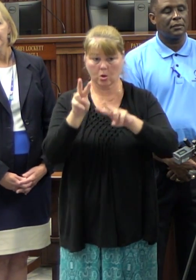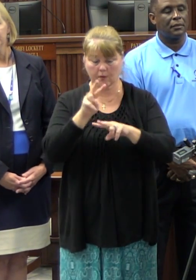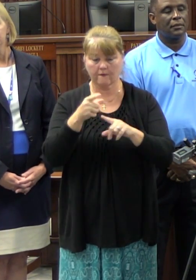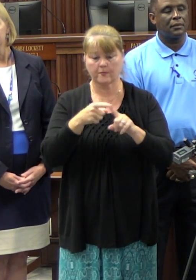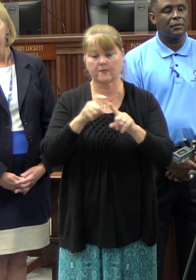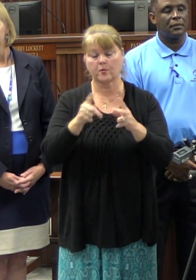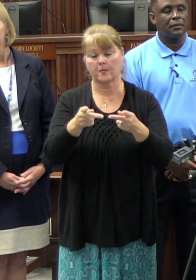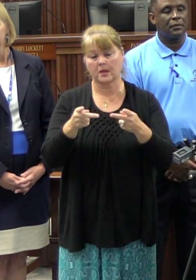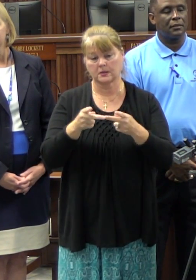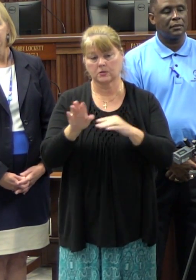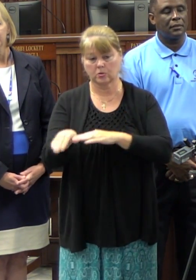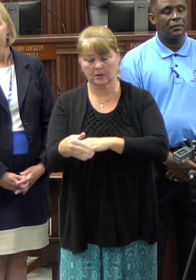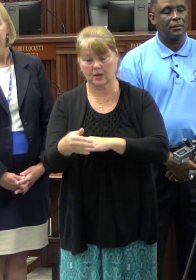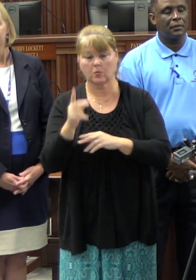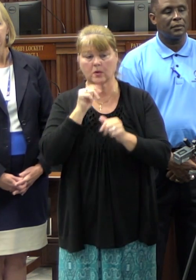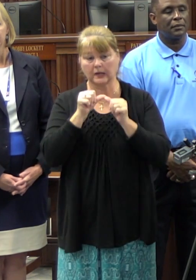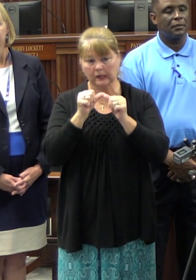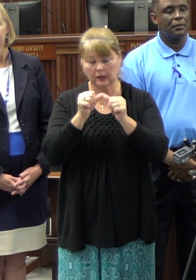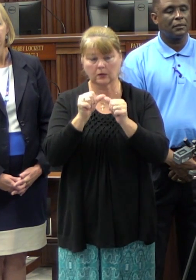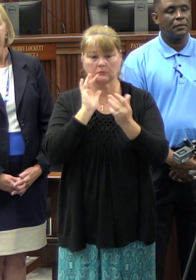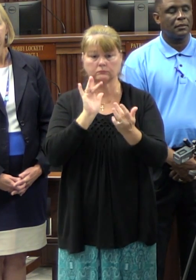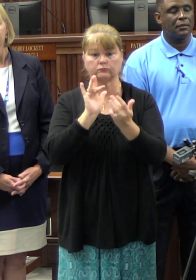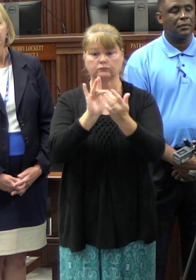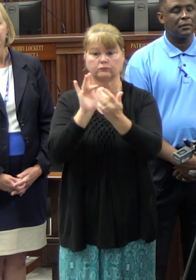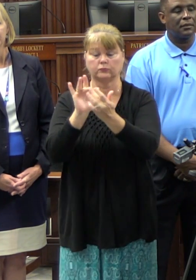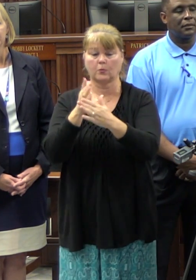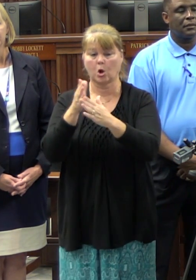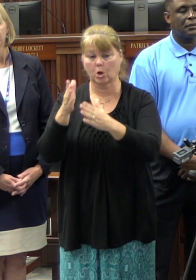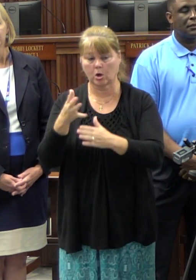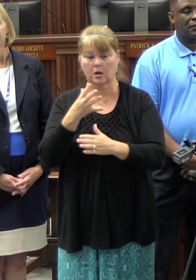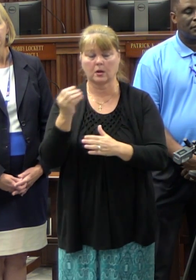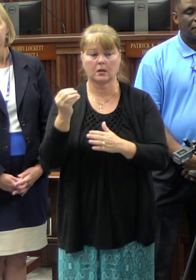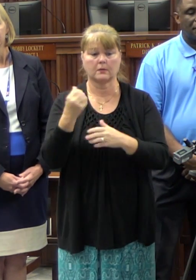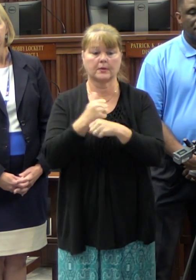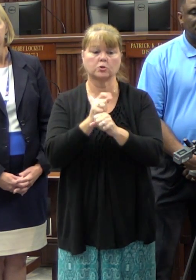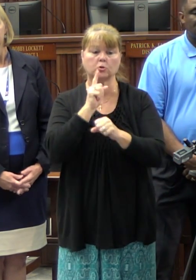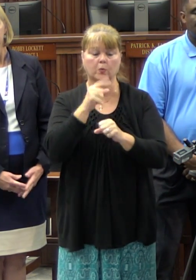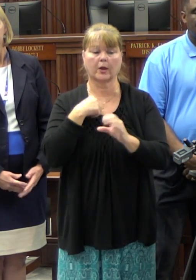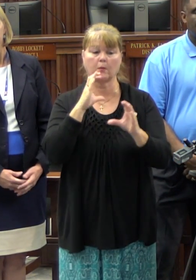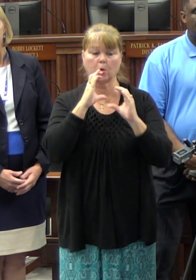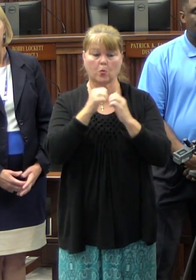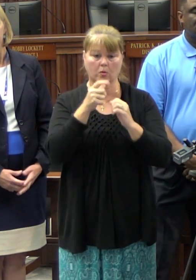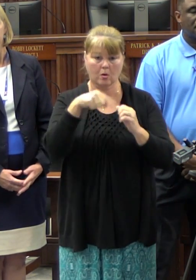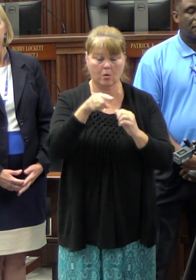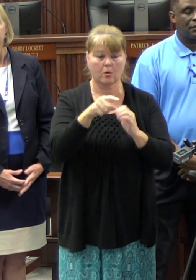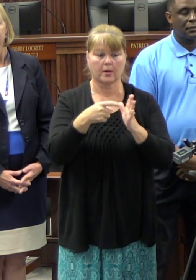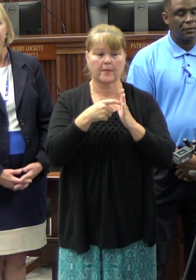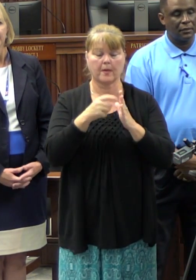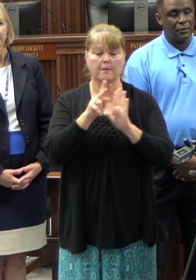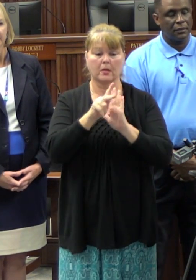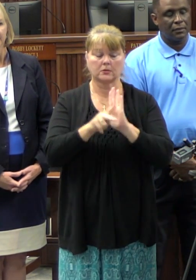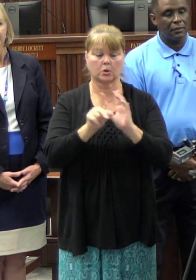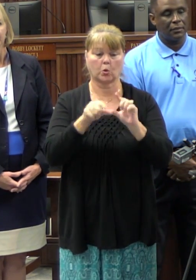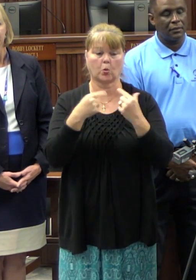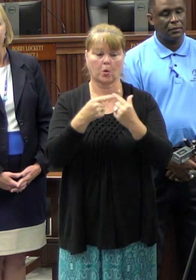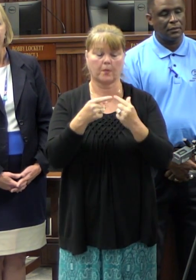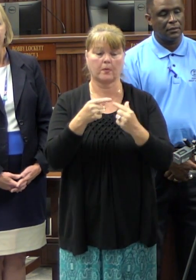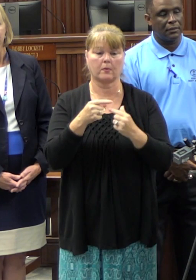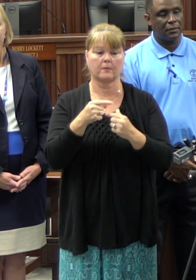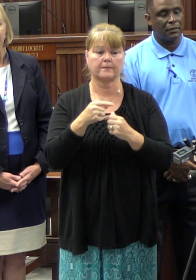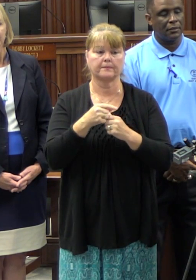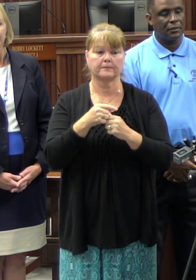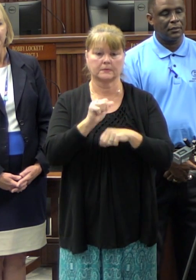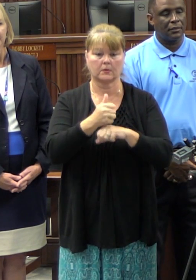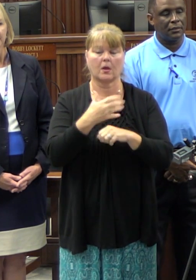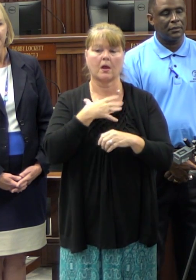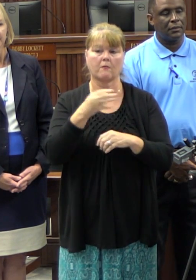remote locations. We'll continue to reach out to partners. We'll continue to keep the Command Policy Group engaged, make sure they have the